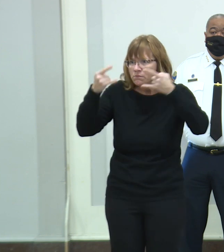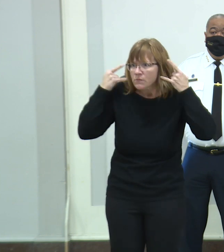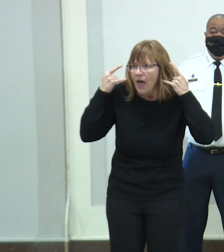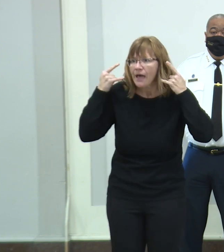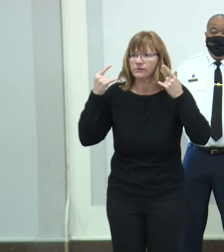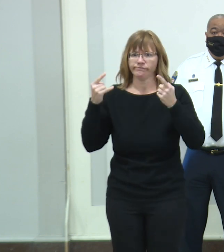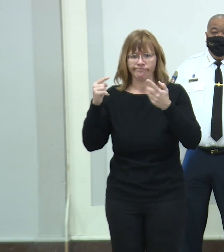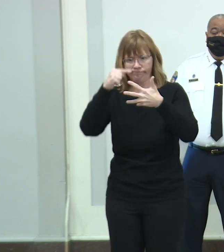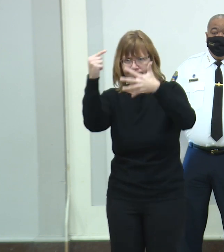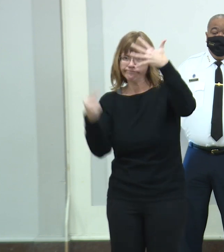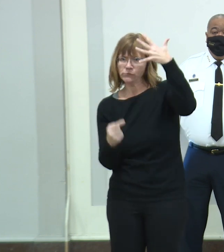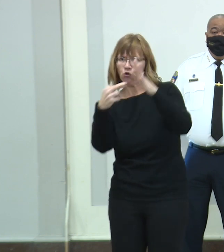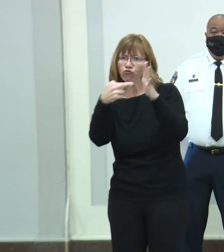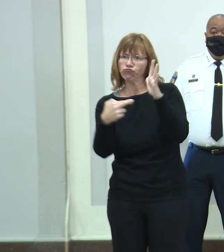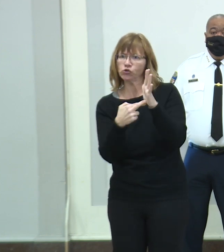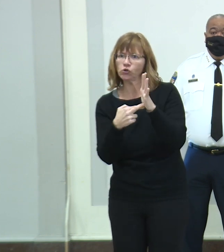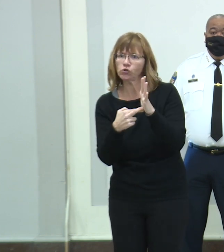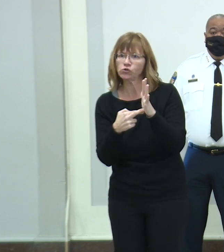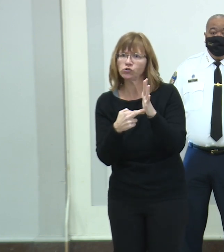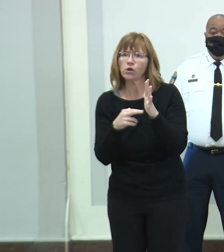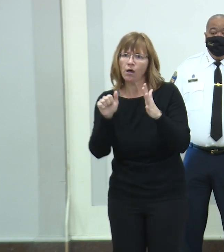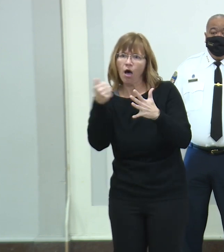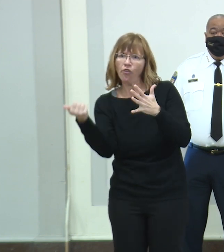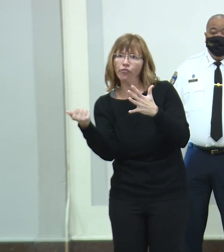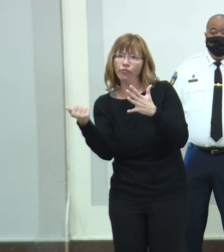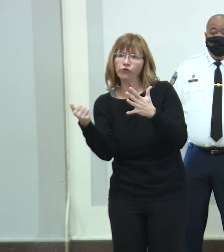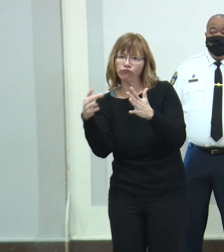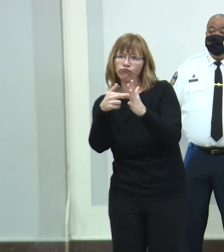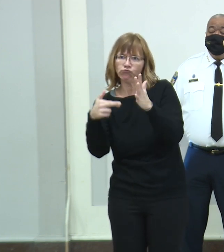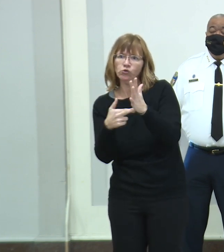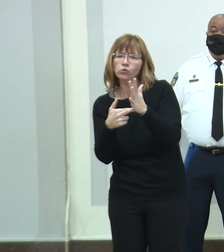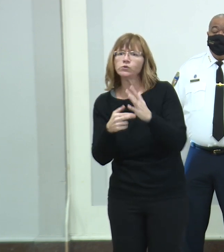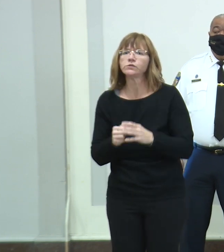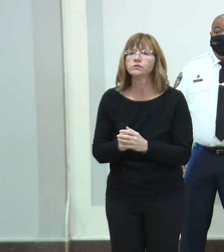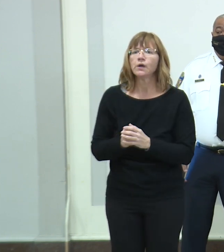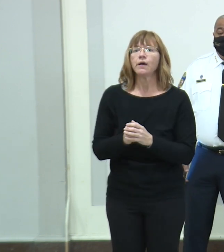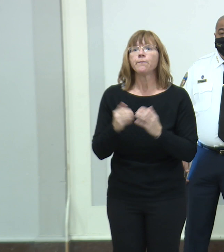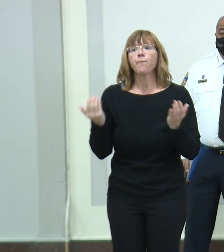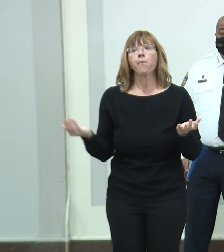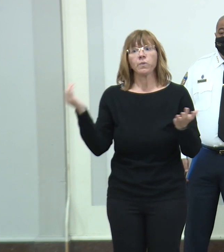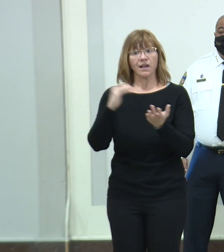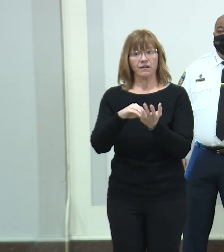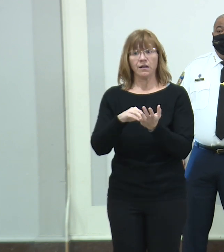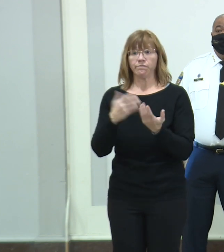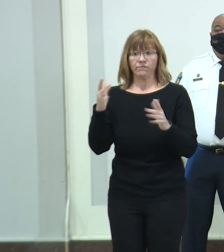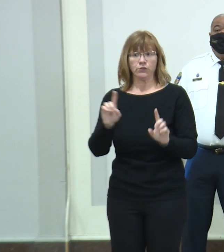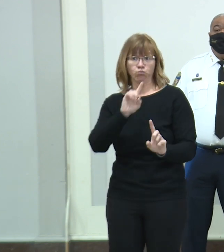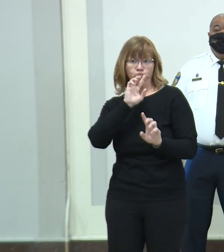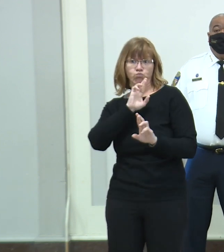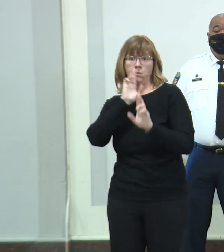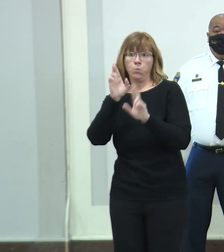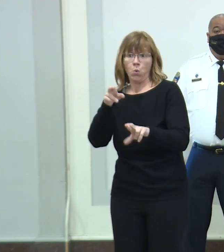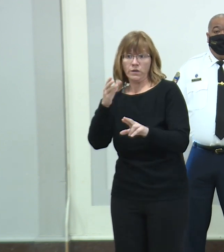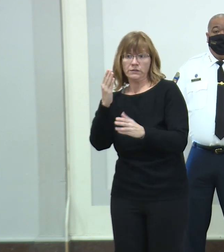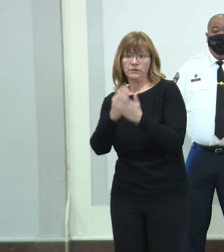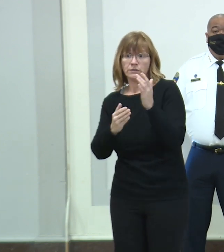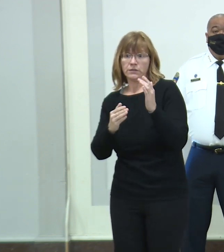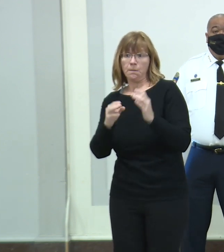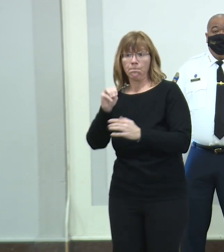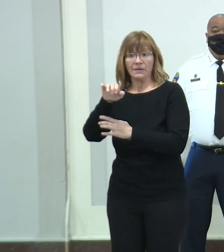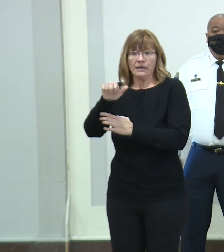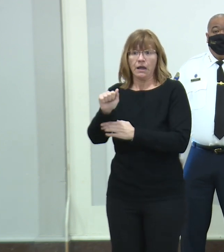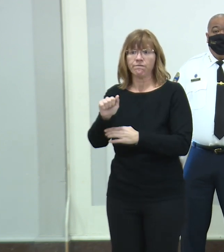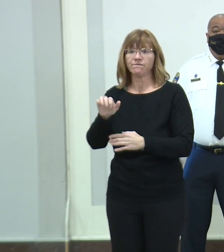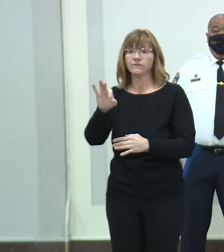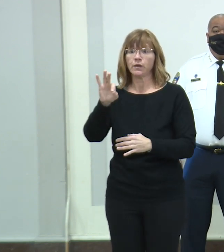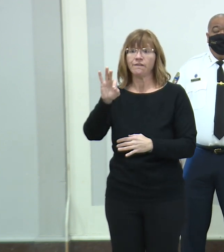other relevant guidance. With that being said, as has already been reported by some of the members of the media, my February 22nd executive order